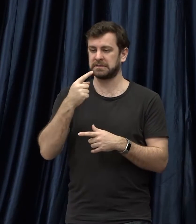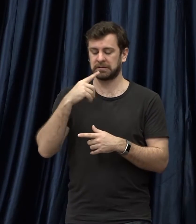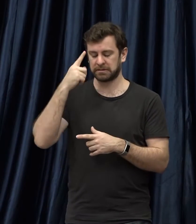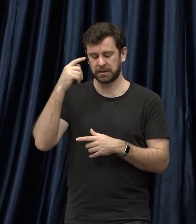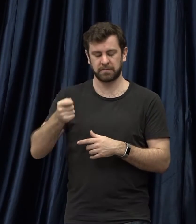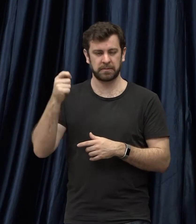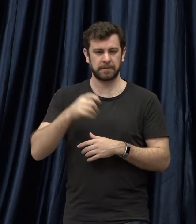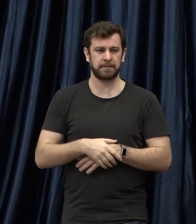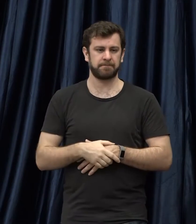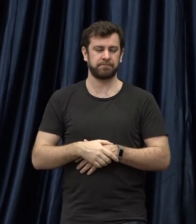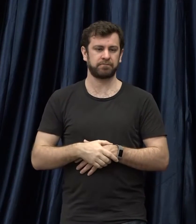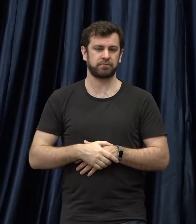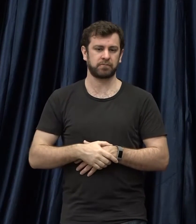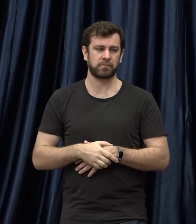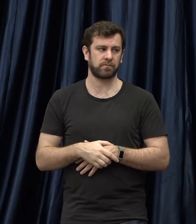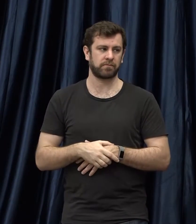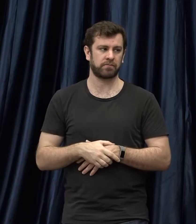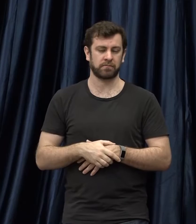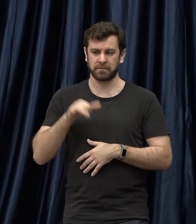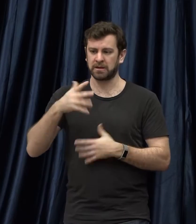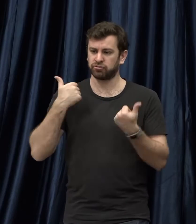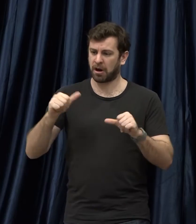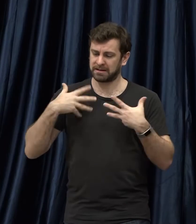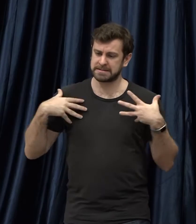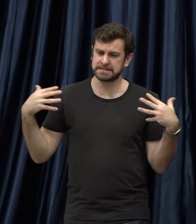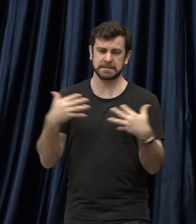wasallam. This is intimidation,